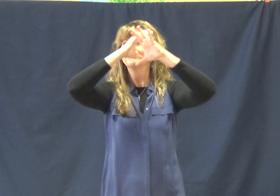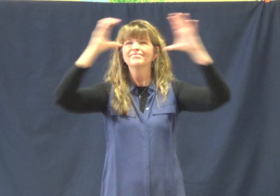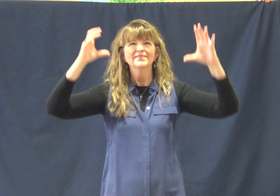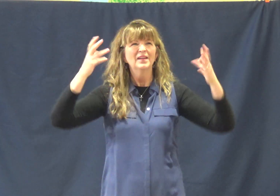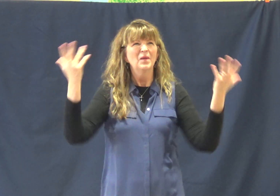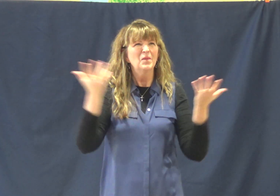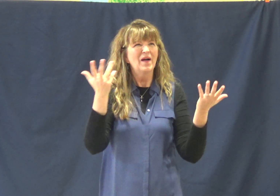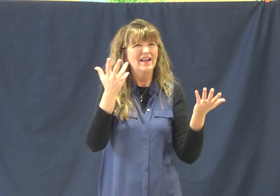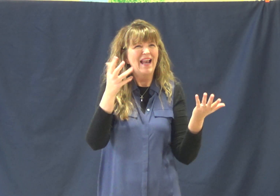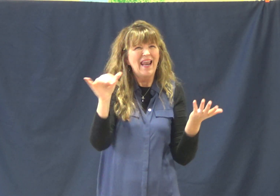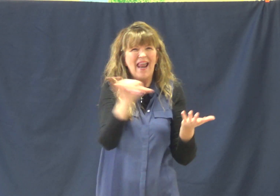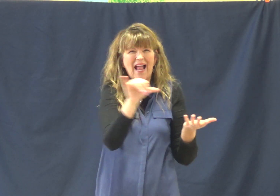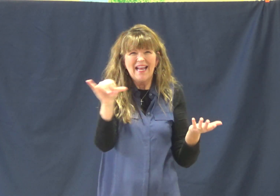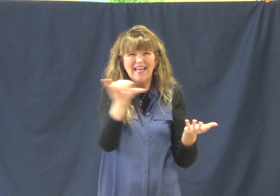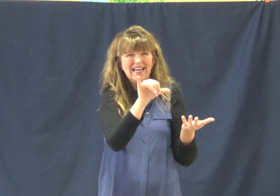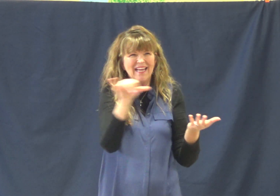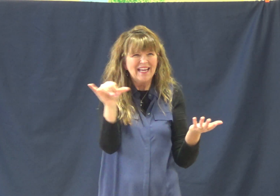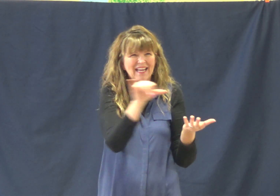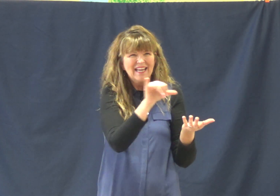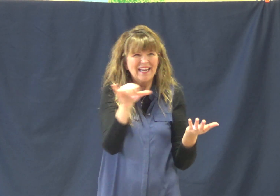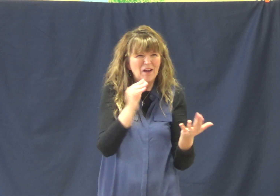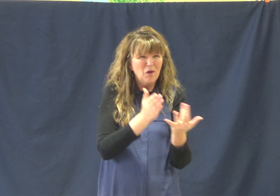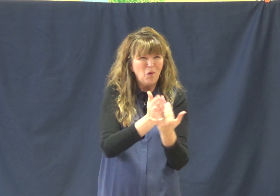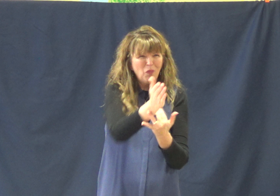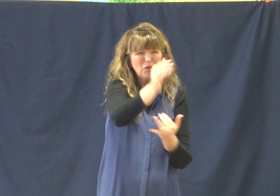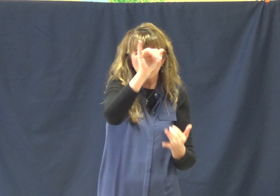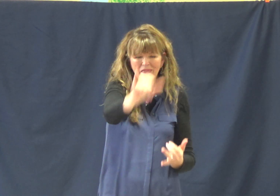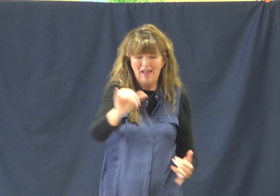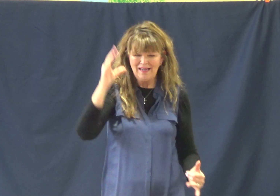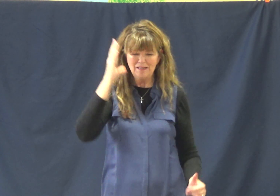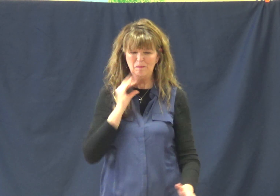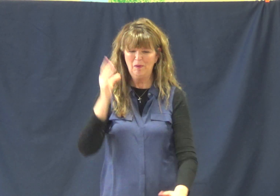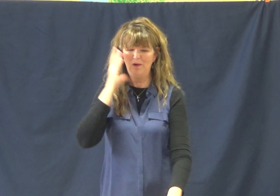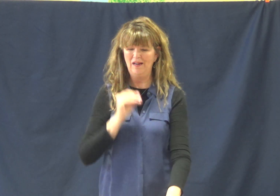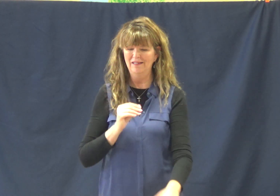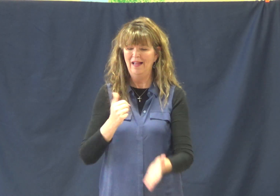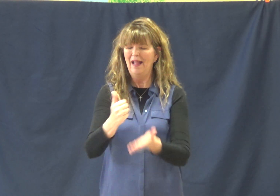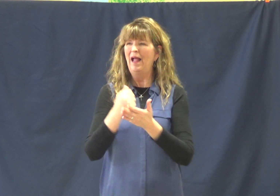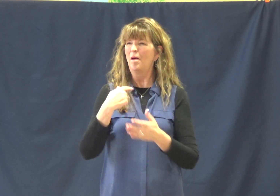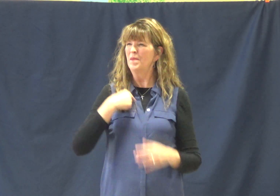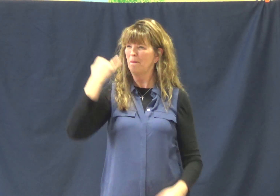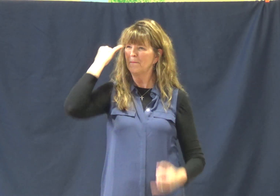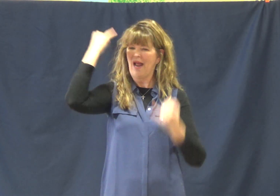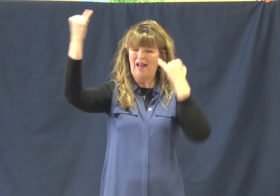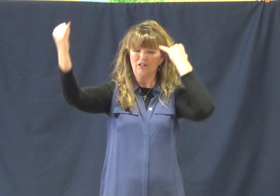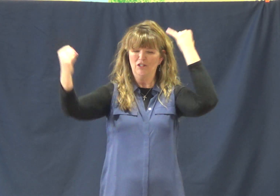me to imagine what it was like to be there, to go through that experience.